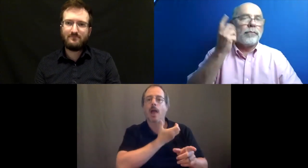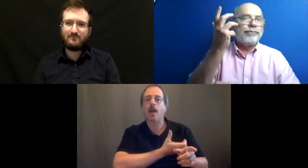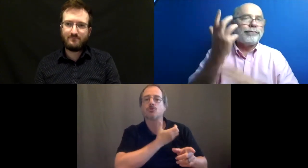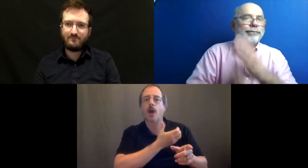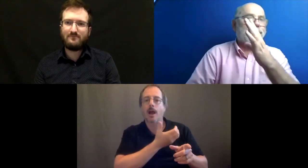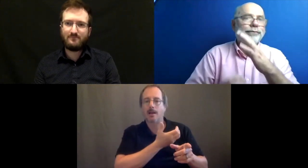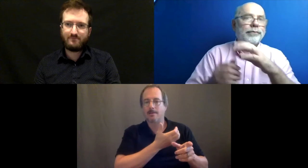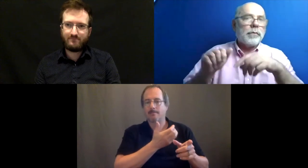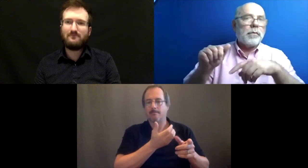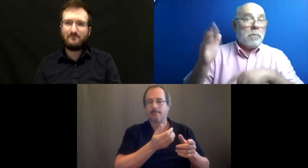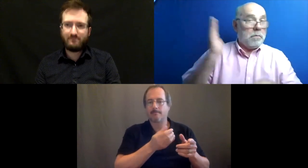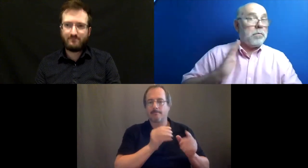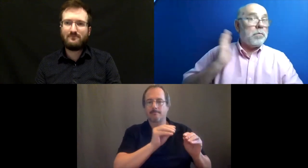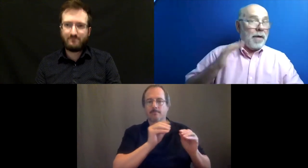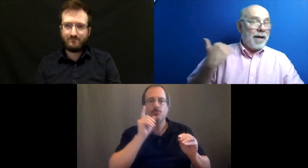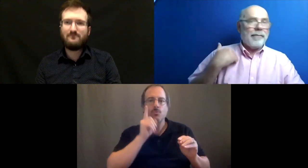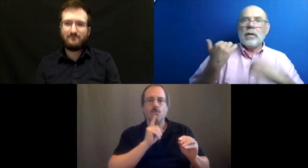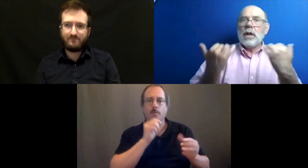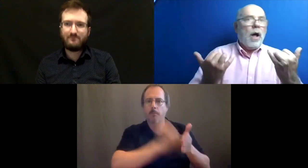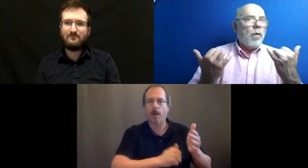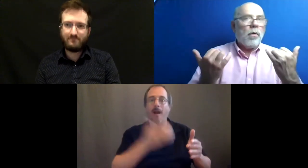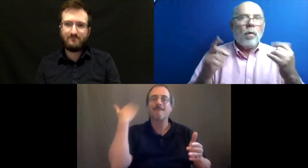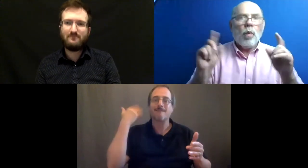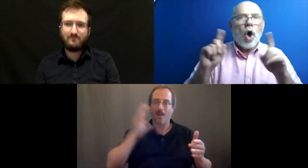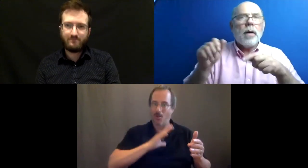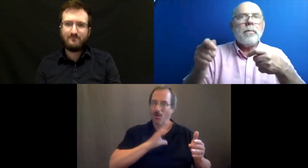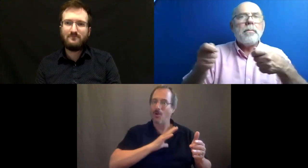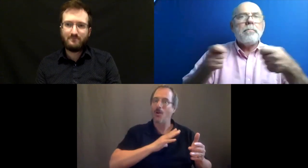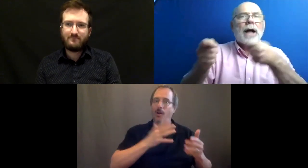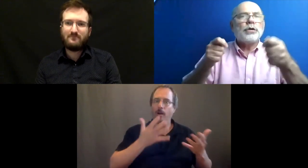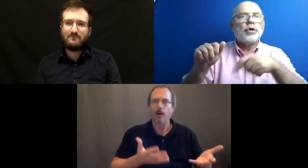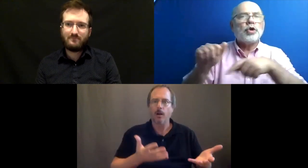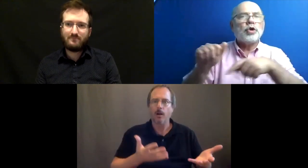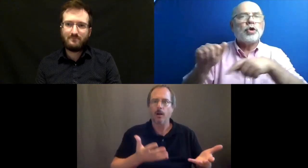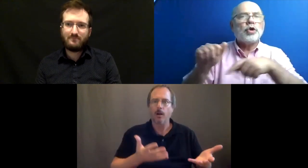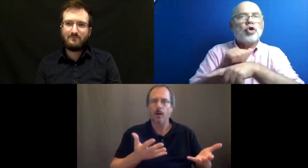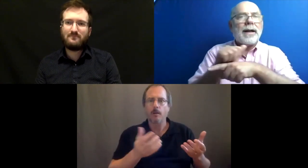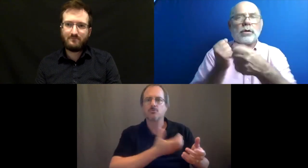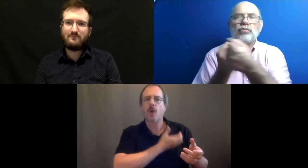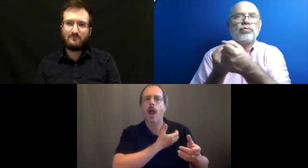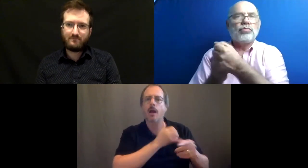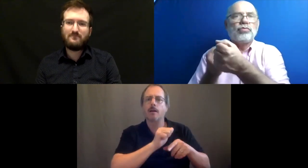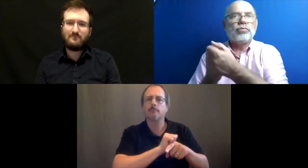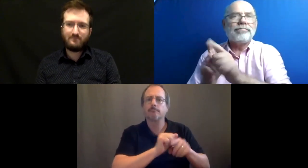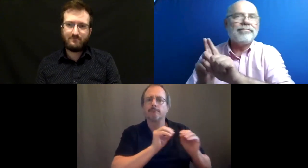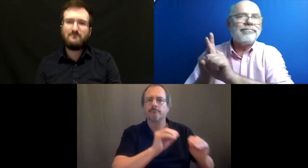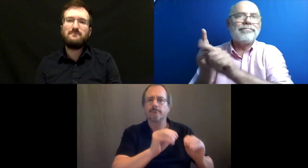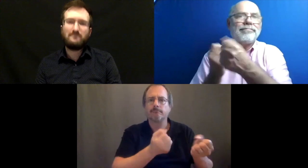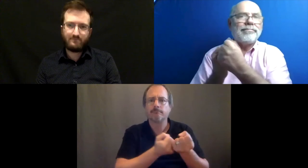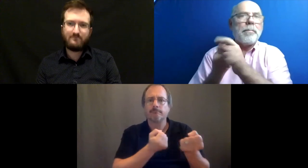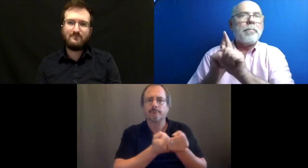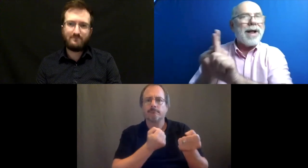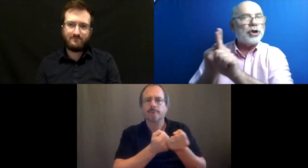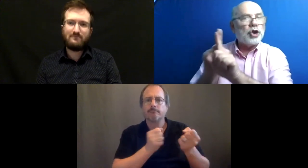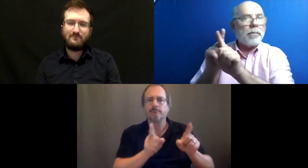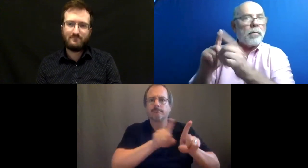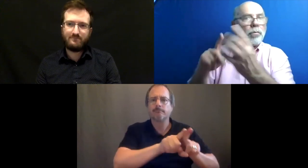There's not enough management training for deaf and hard of hearing individuals. We used to have a number of training